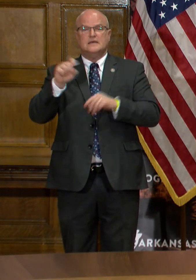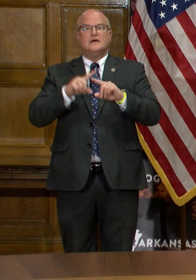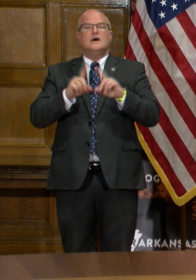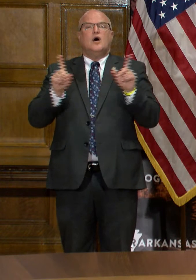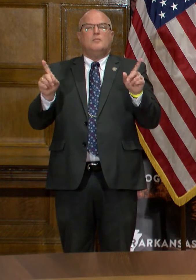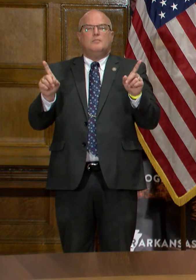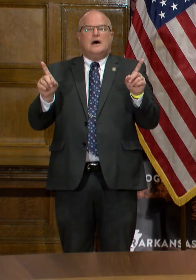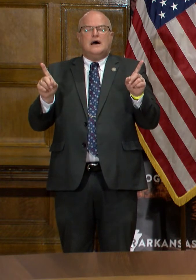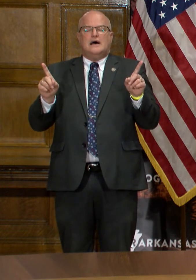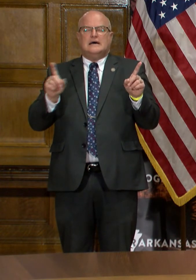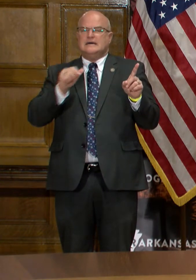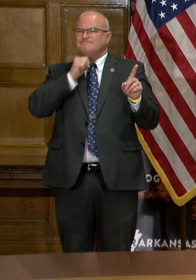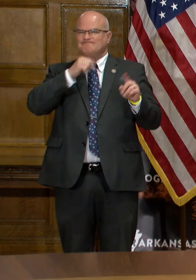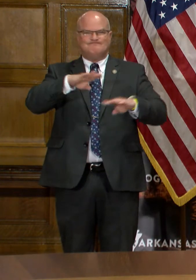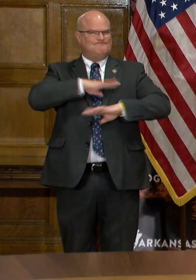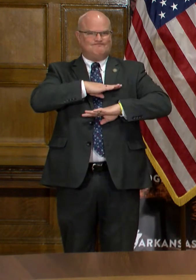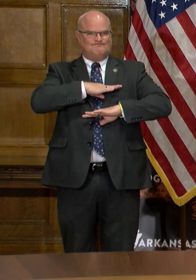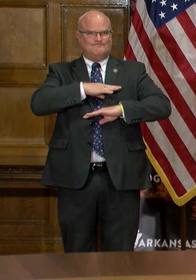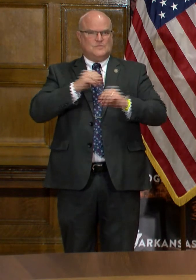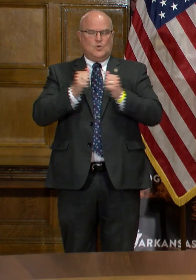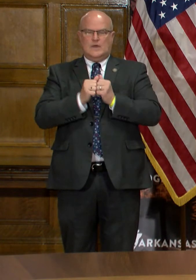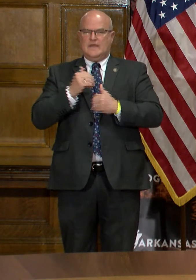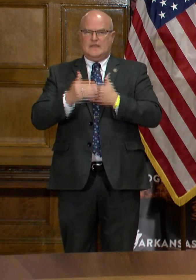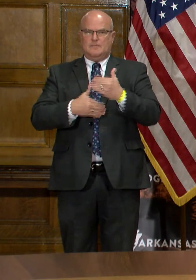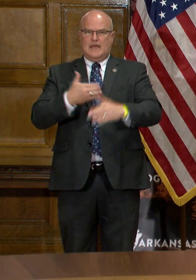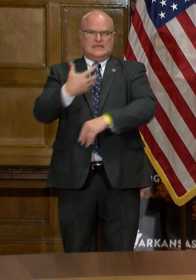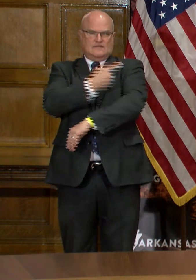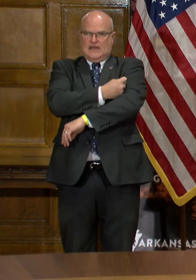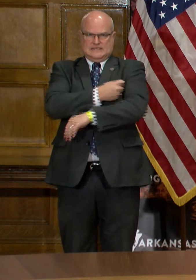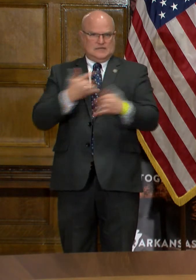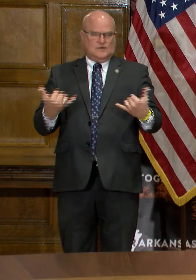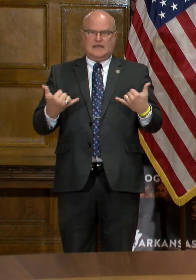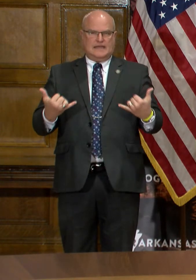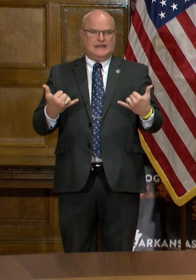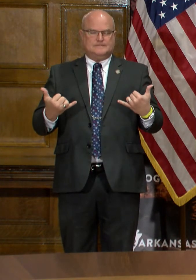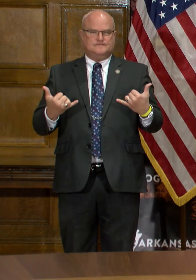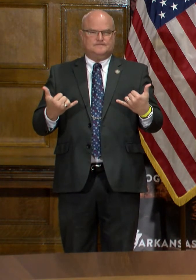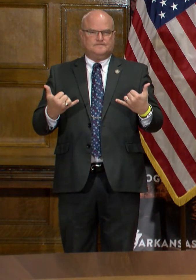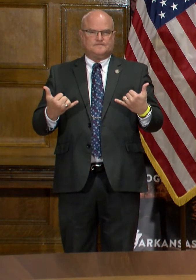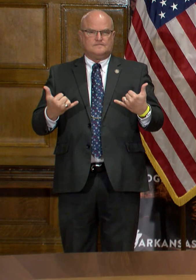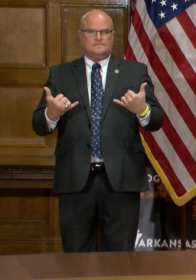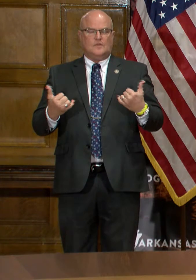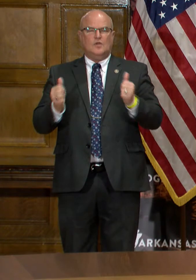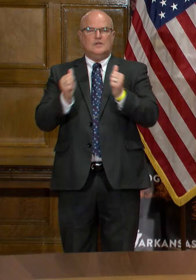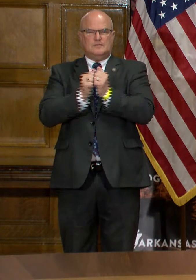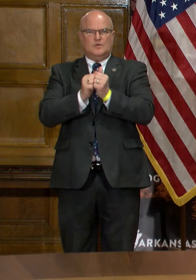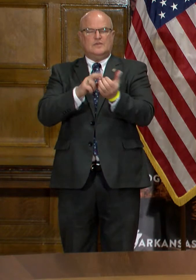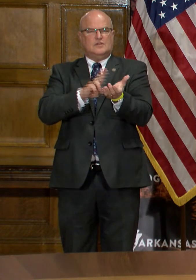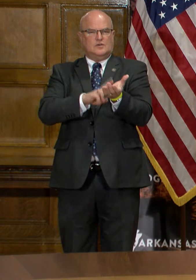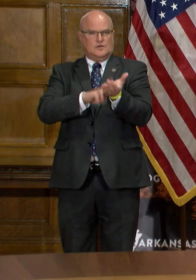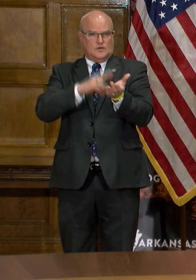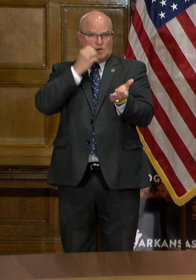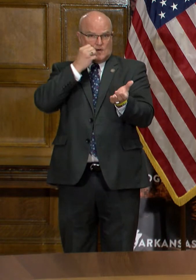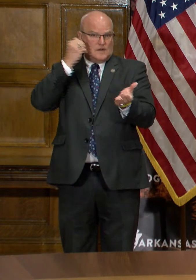but I am not satisfied with the pace of the vaccination, particularly in our long-term care